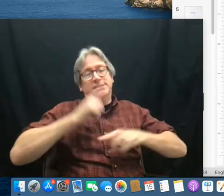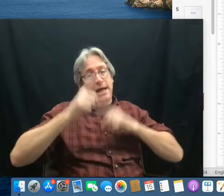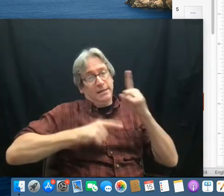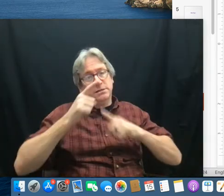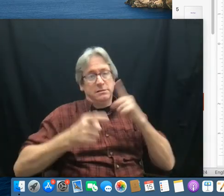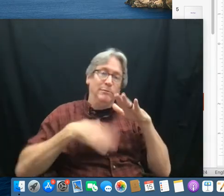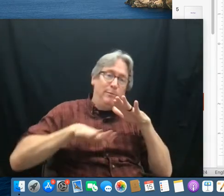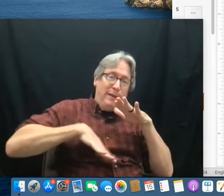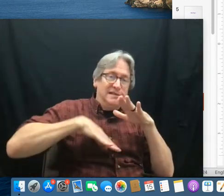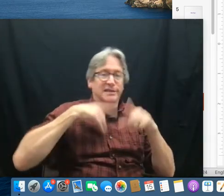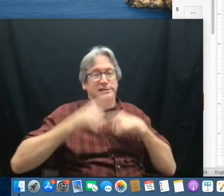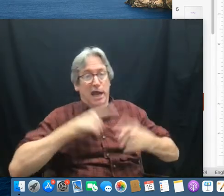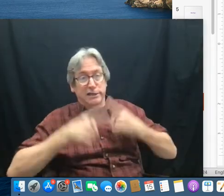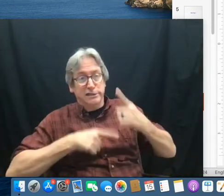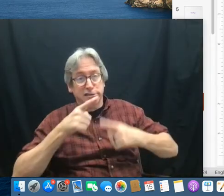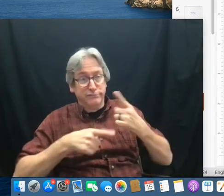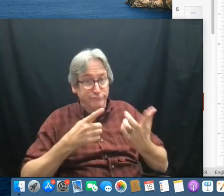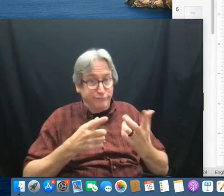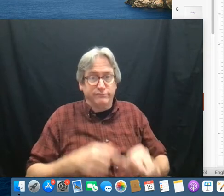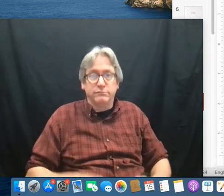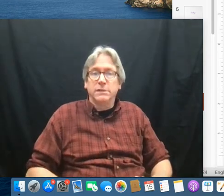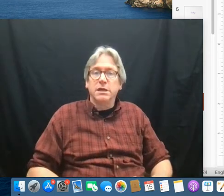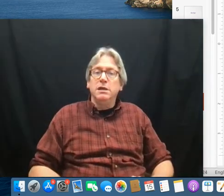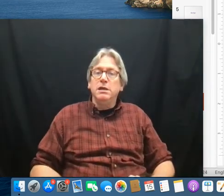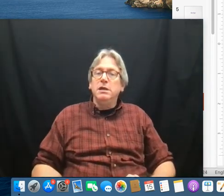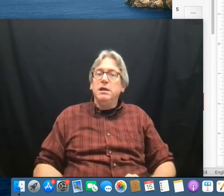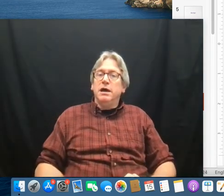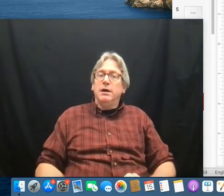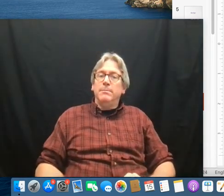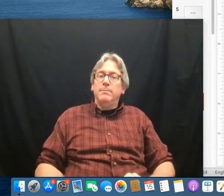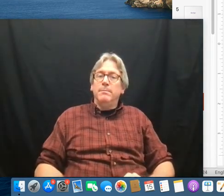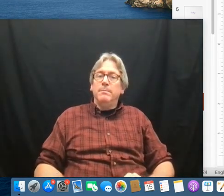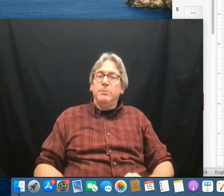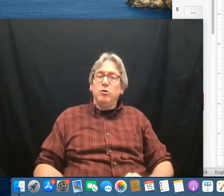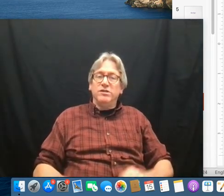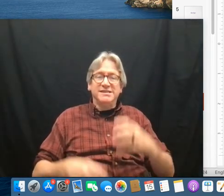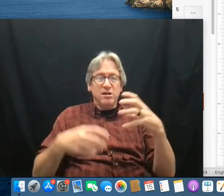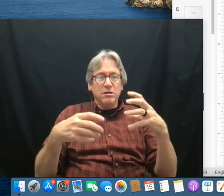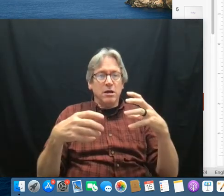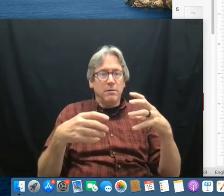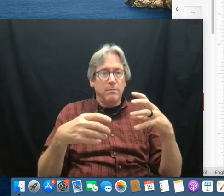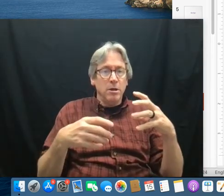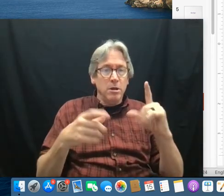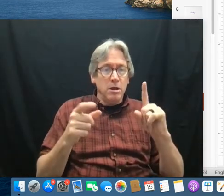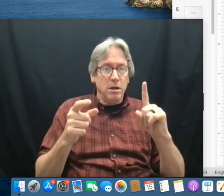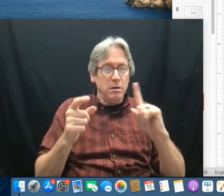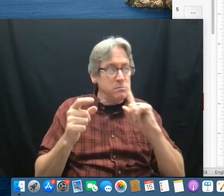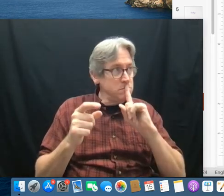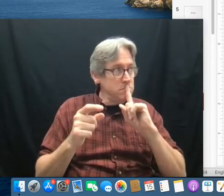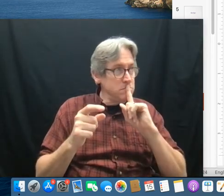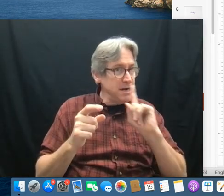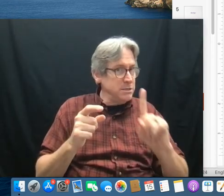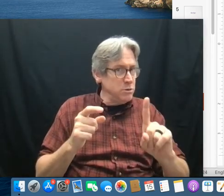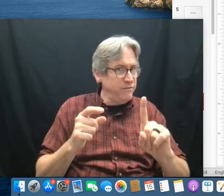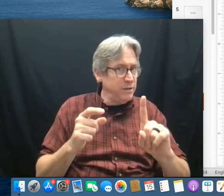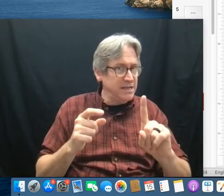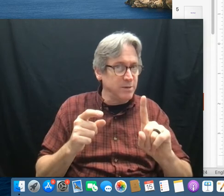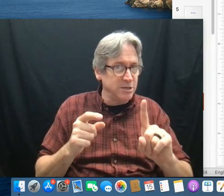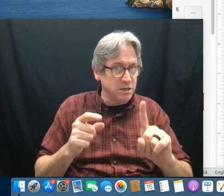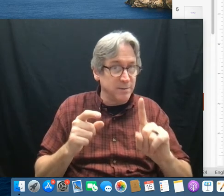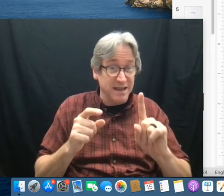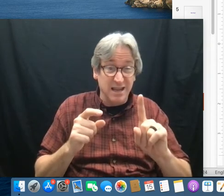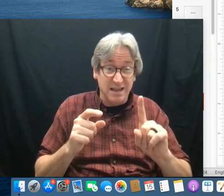basement. And the sign for basement is this. Here's a person walking around in your basement. No, that's not creepy at all. So basement,